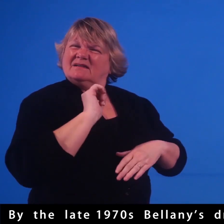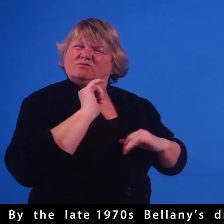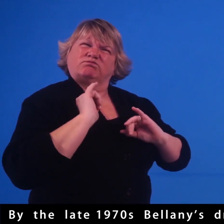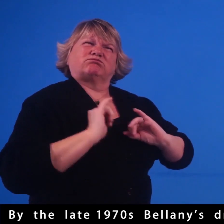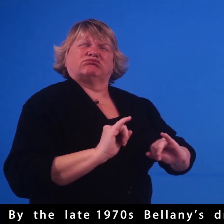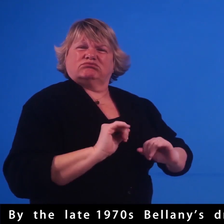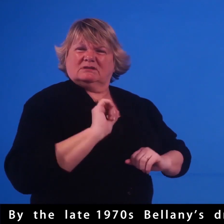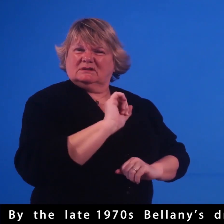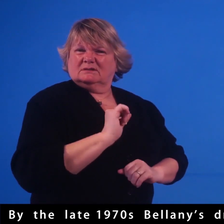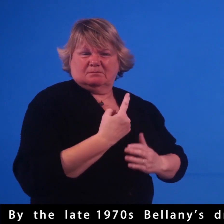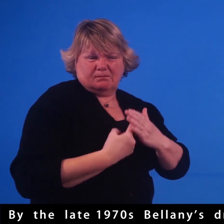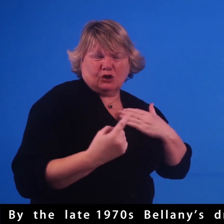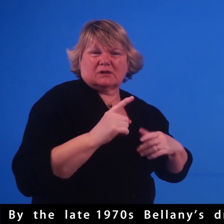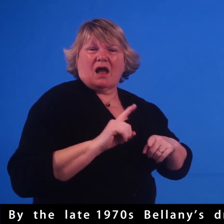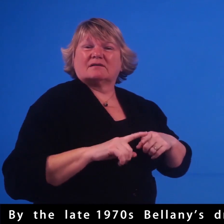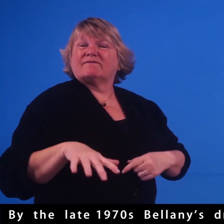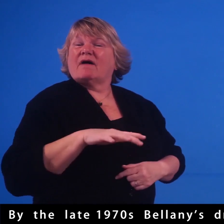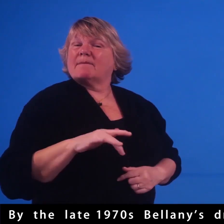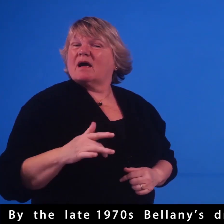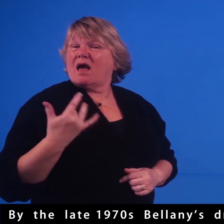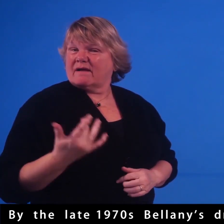his personal and family life.